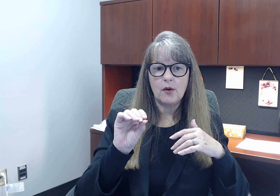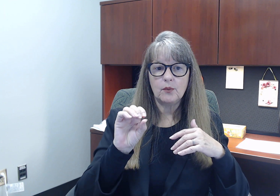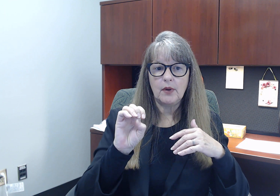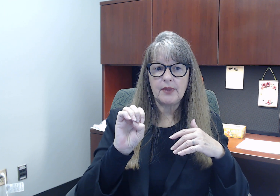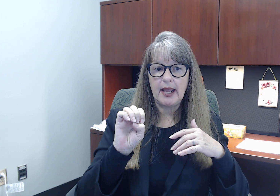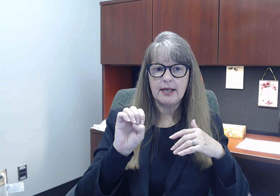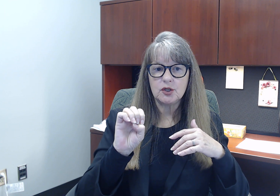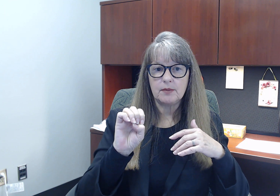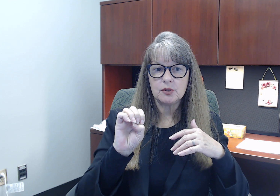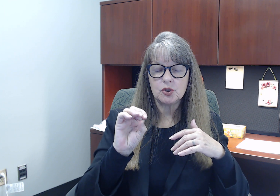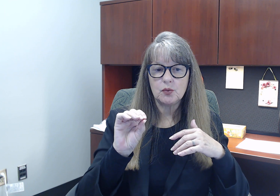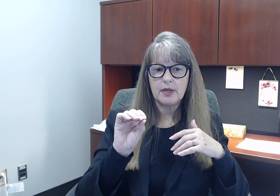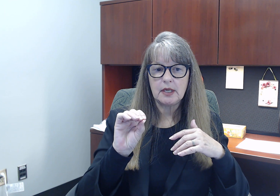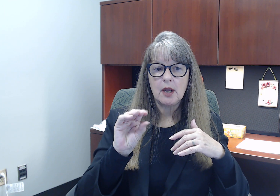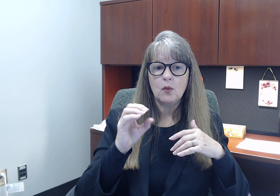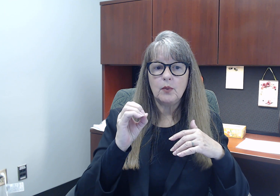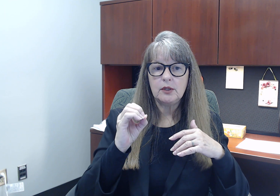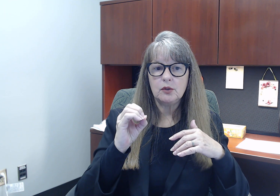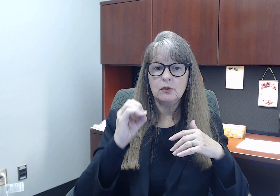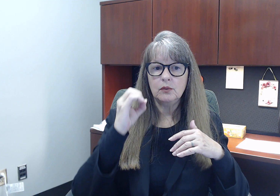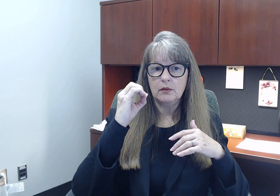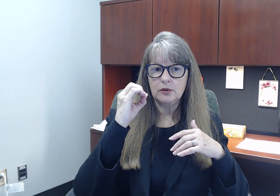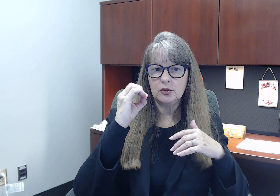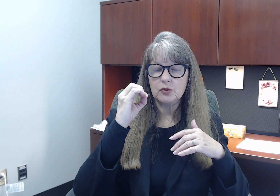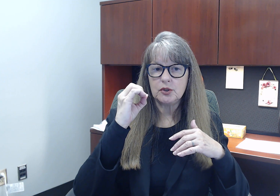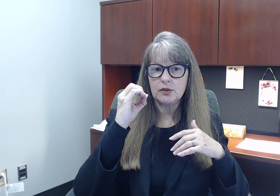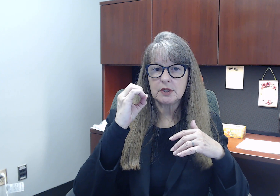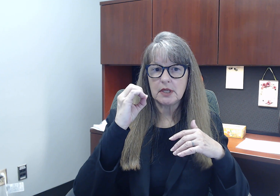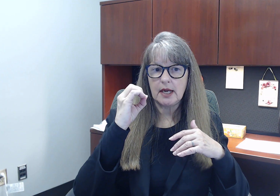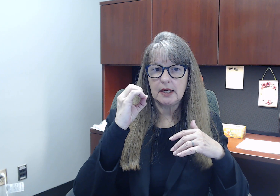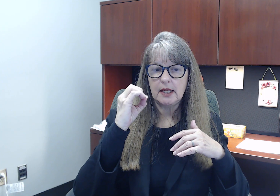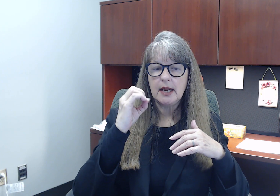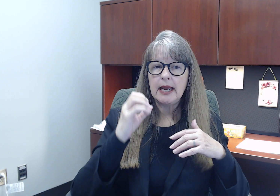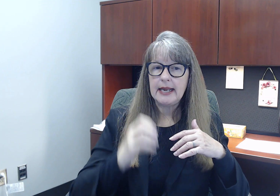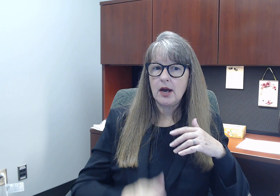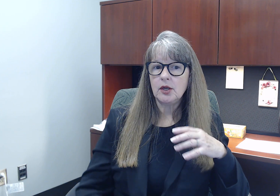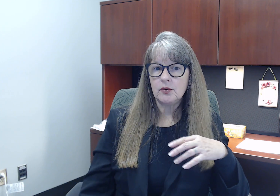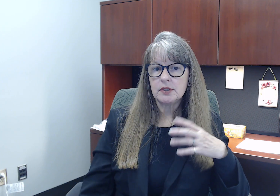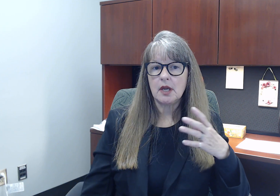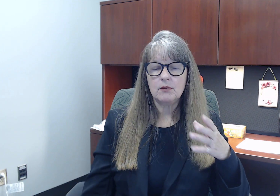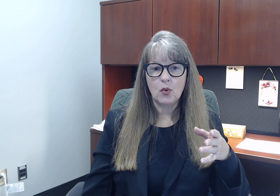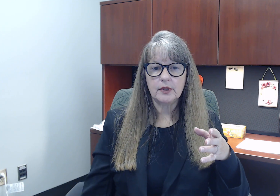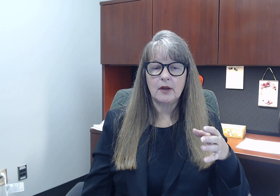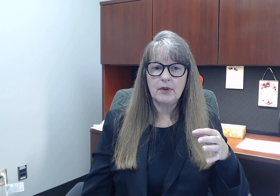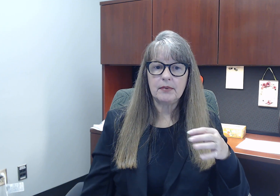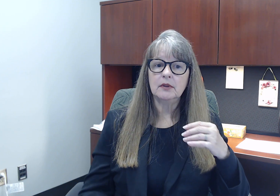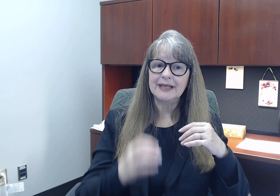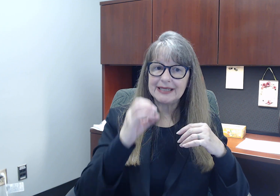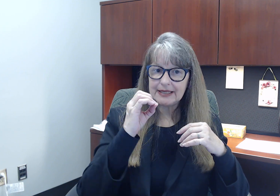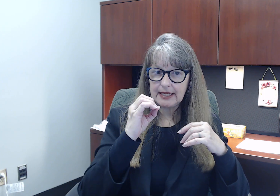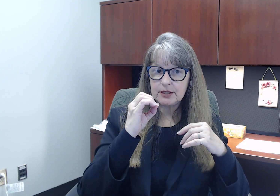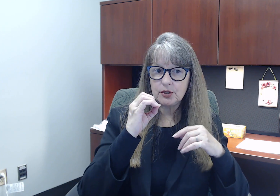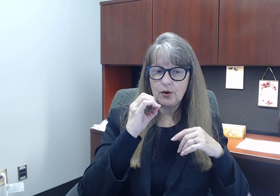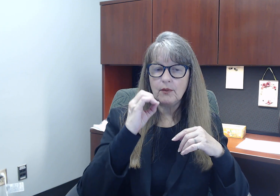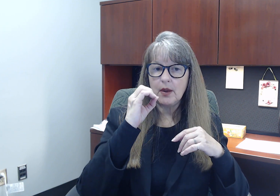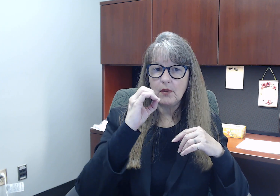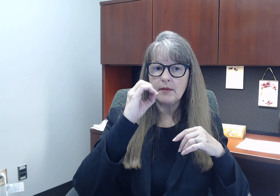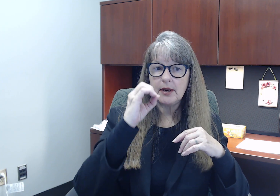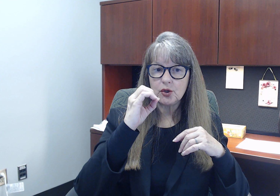what the hand shape is doing. We do it to the side. And now I notice that more deaf people like to know. They want to make sure,